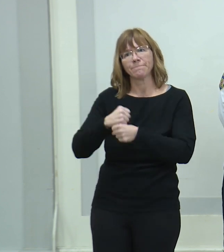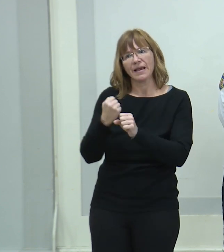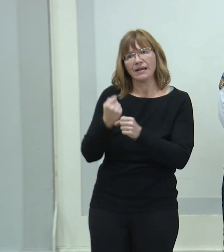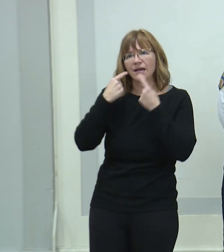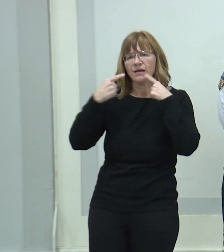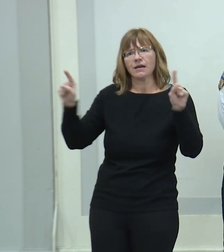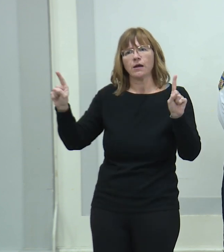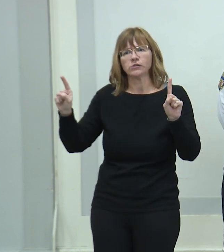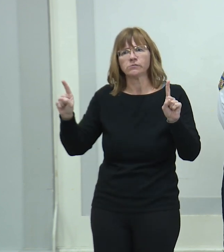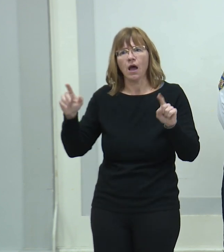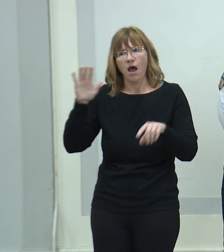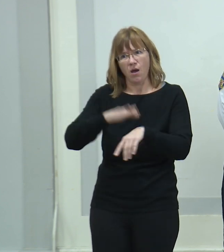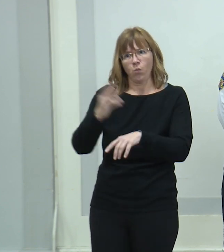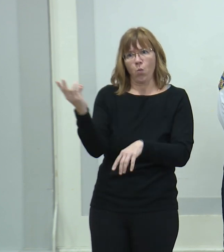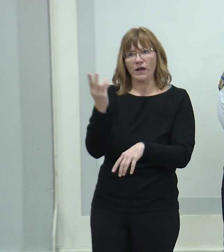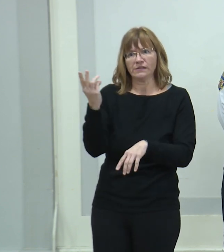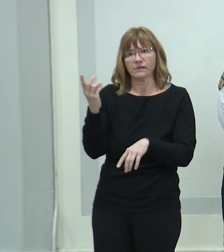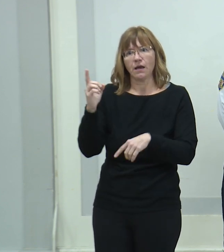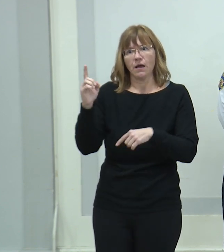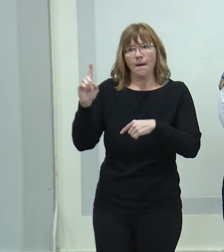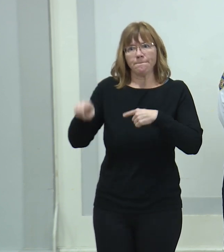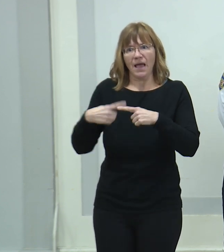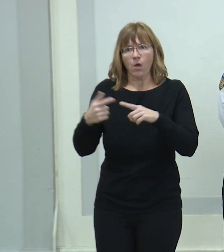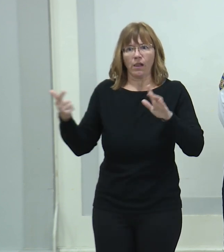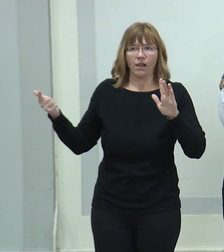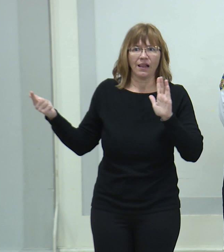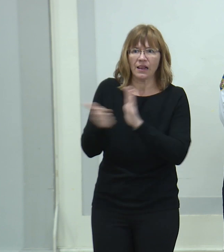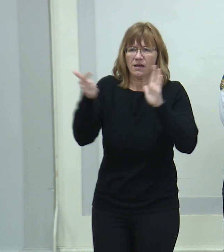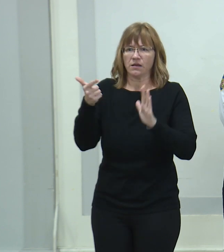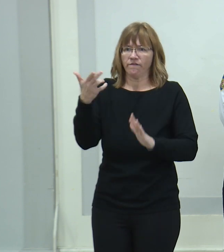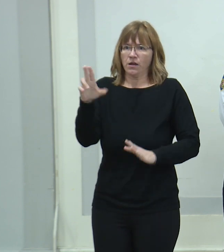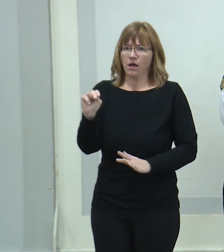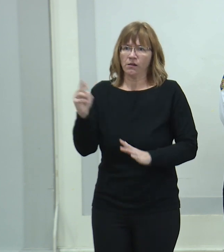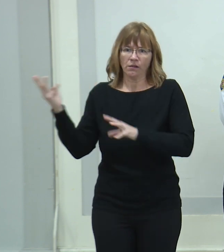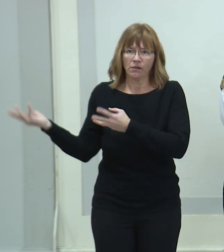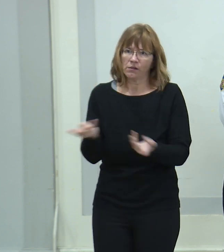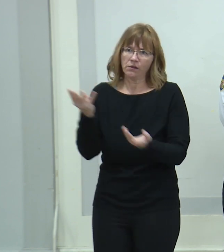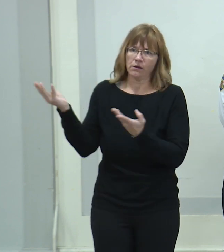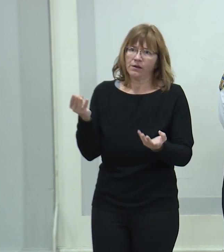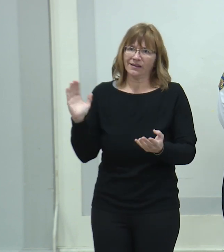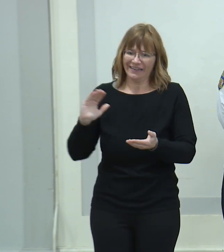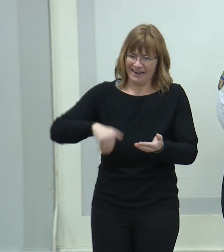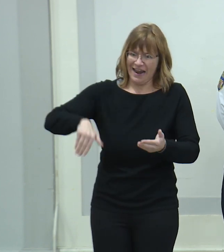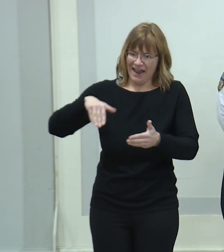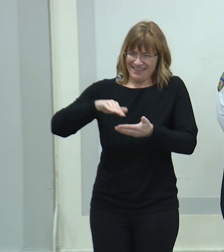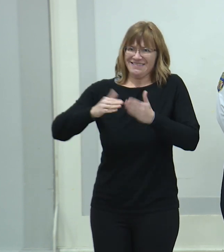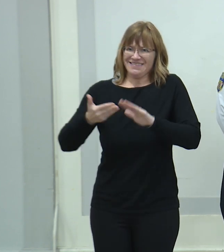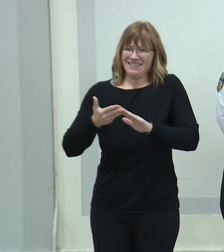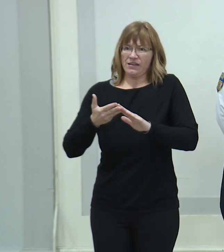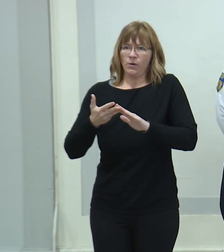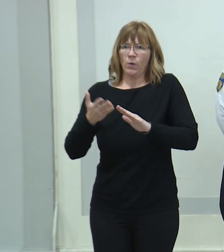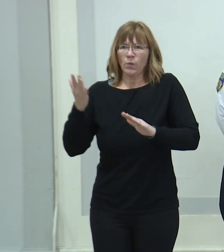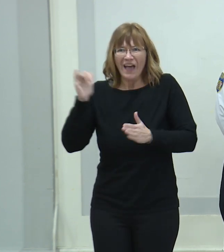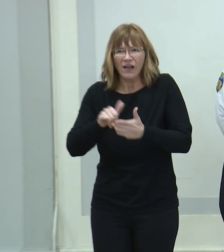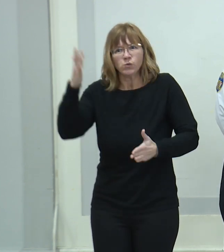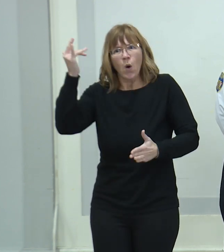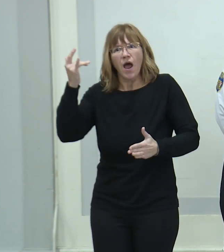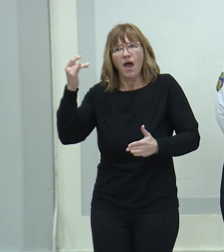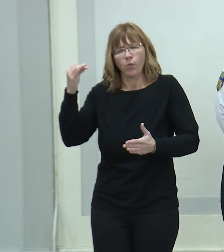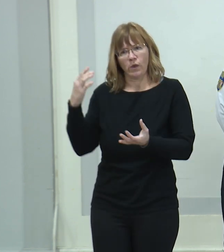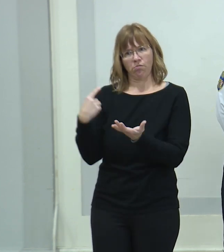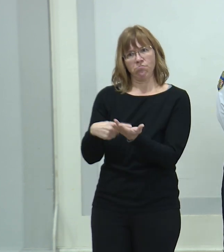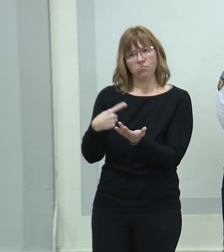about the flow of illegal guns into our city. This is why you continuously hear us talk about the work that the police have done to go after those